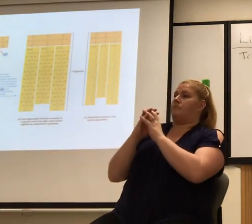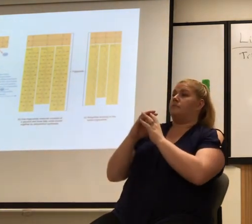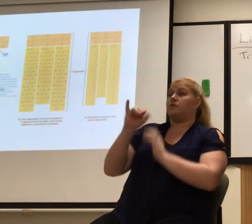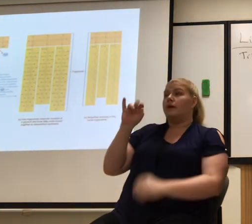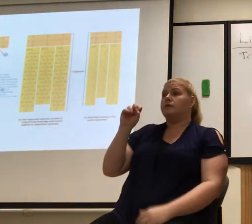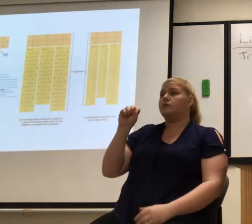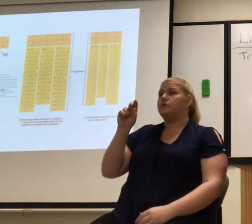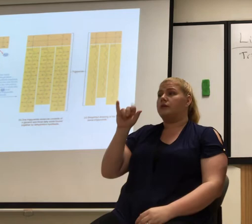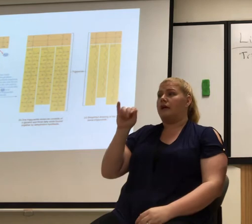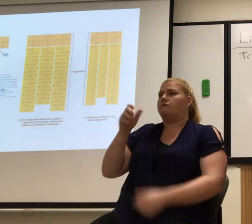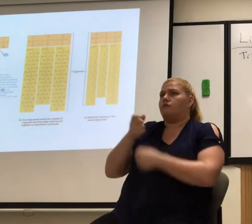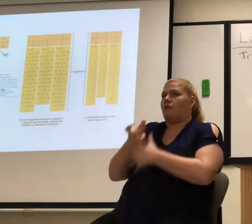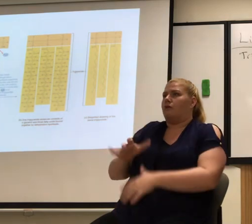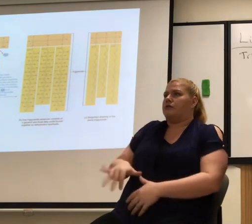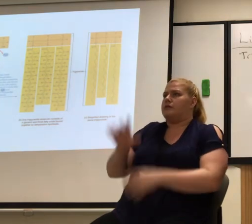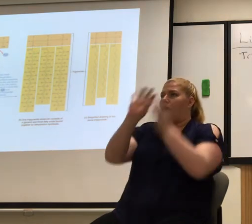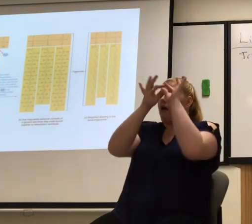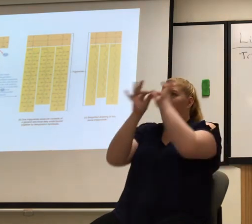right?